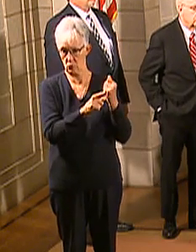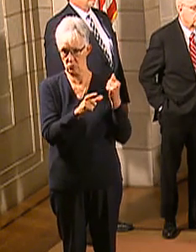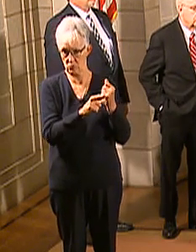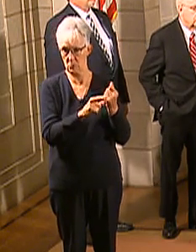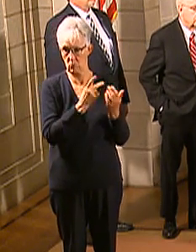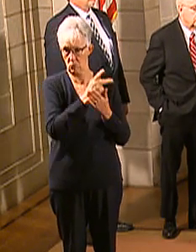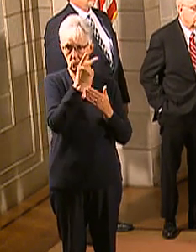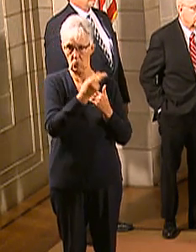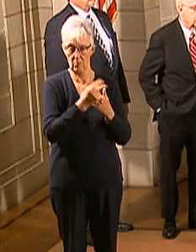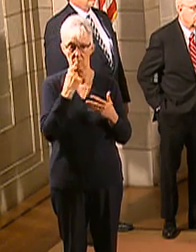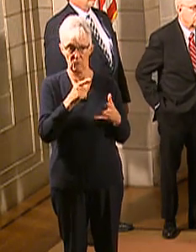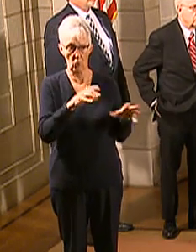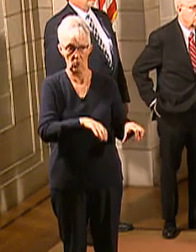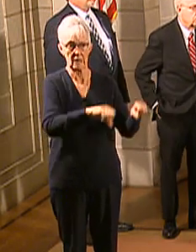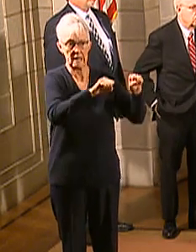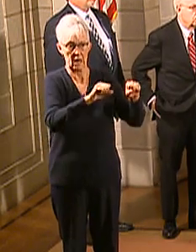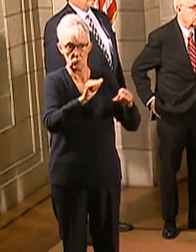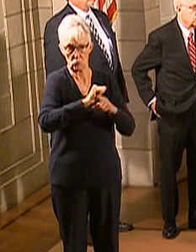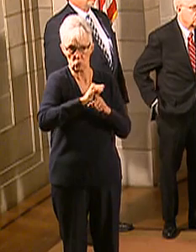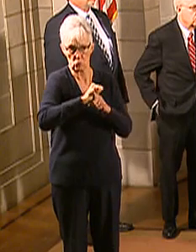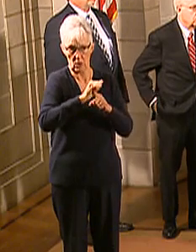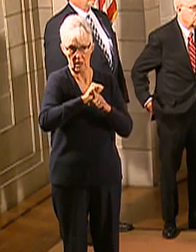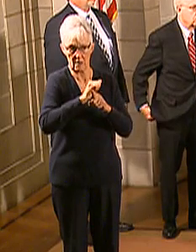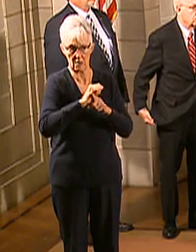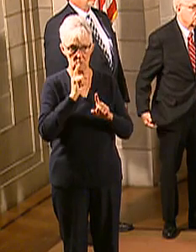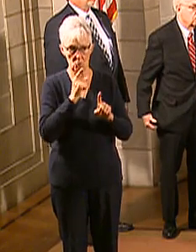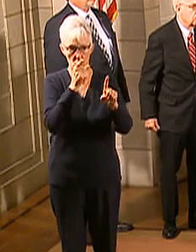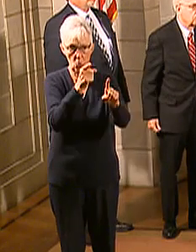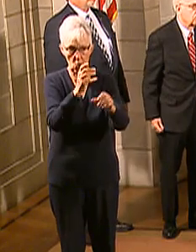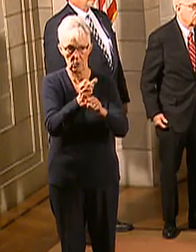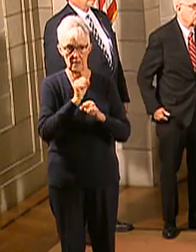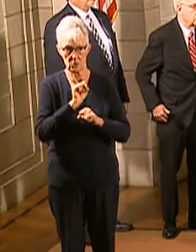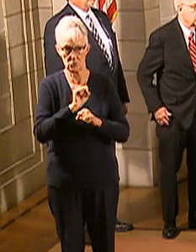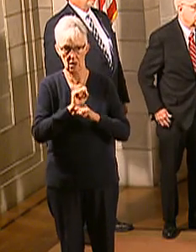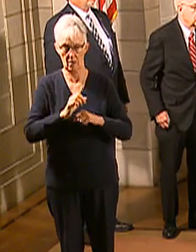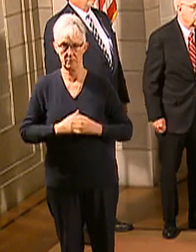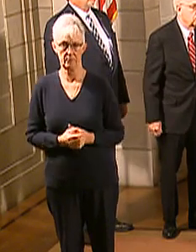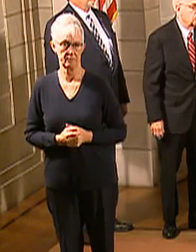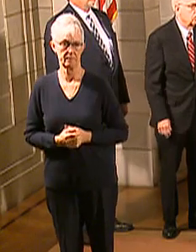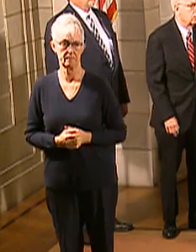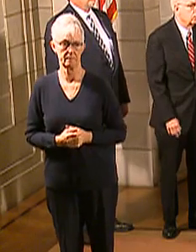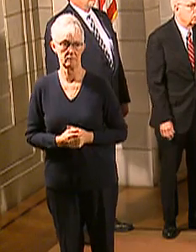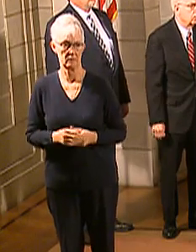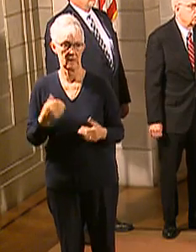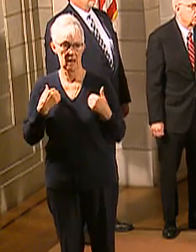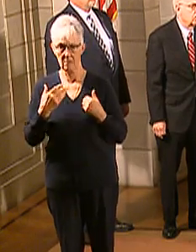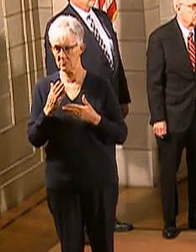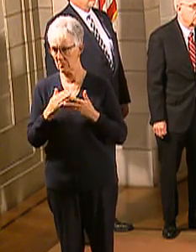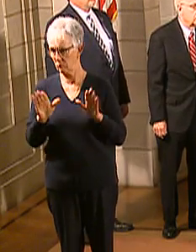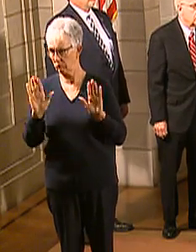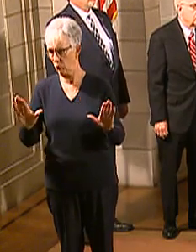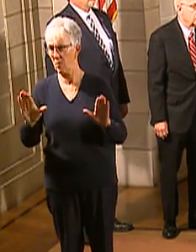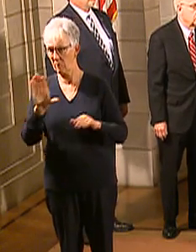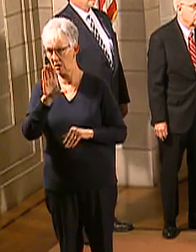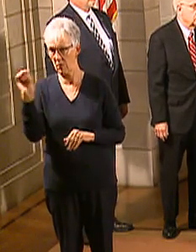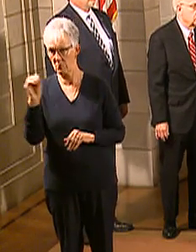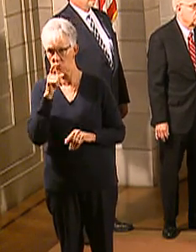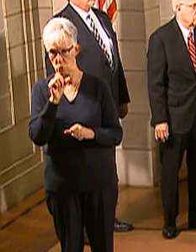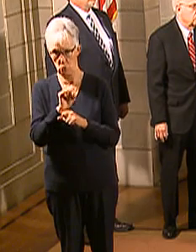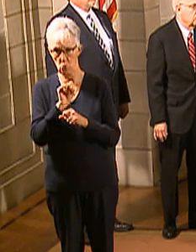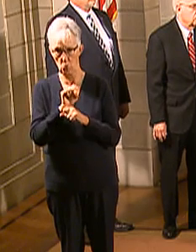Nebraska. And we've got great companies that are working on this. I'm going to highlight some of the work that's been going on in Grand Island